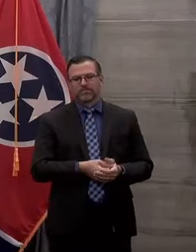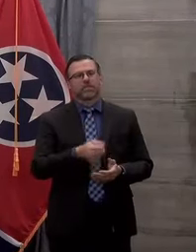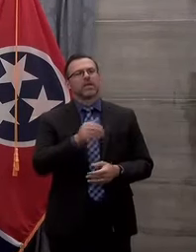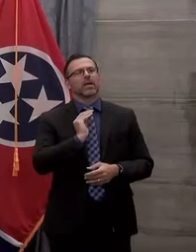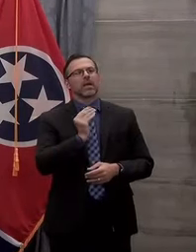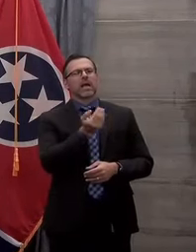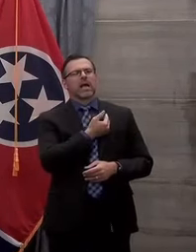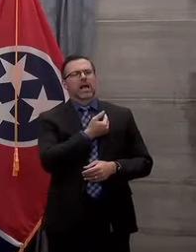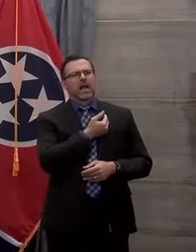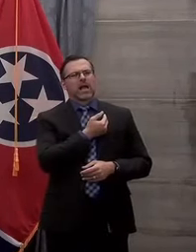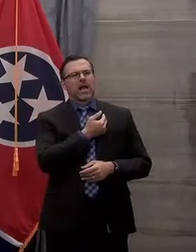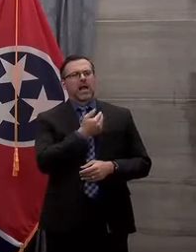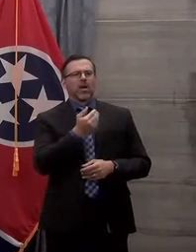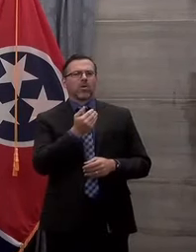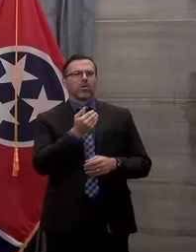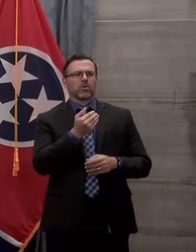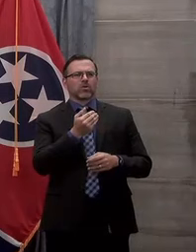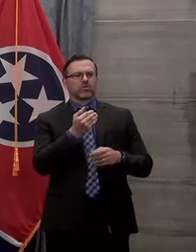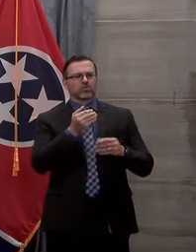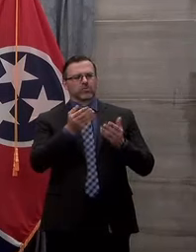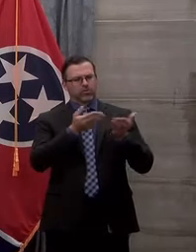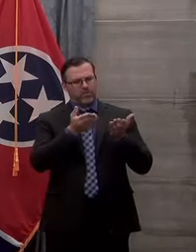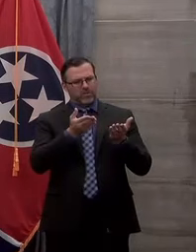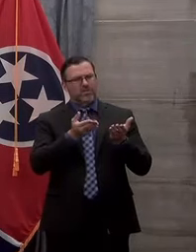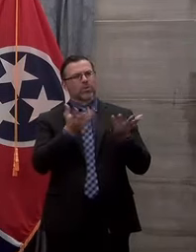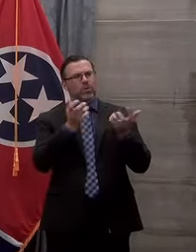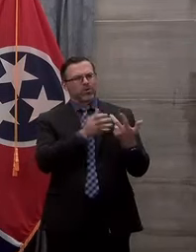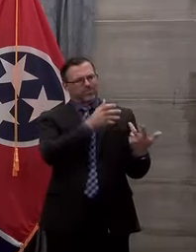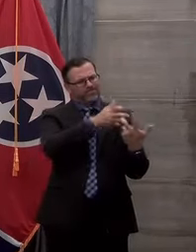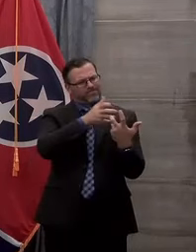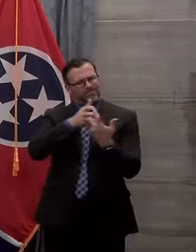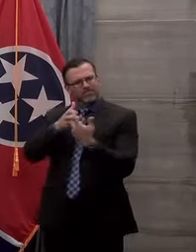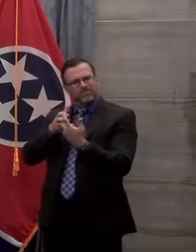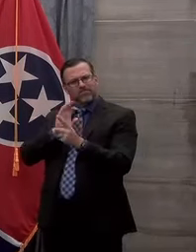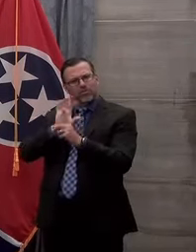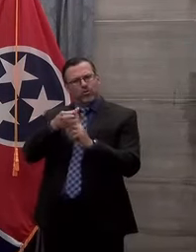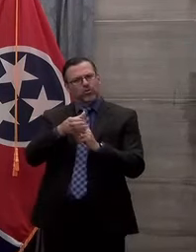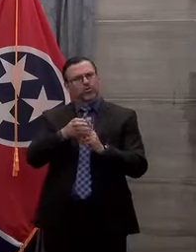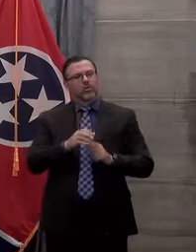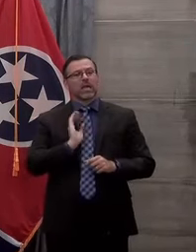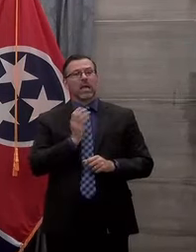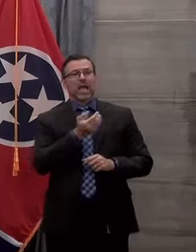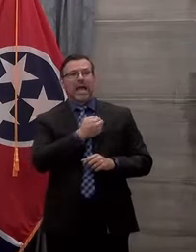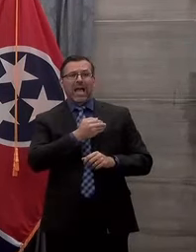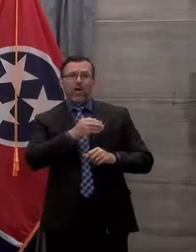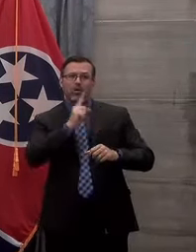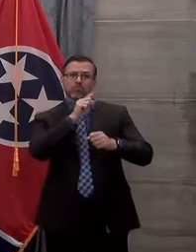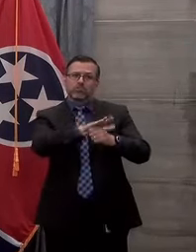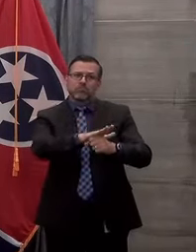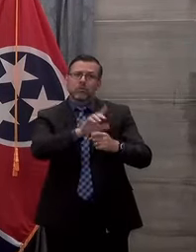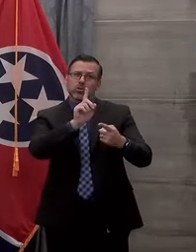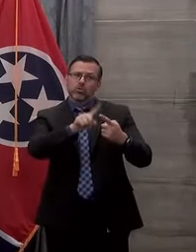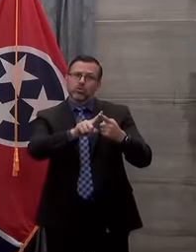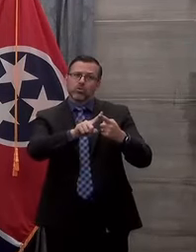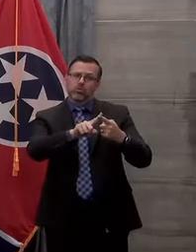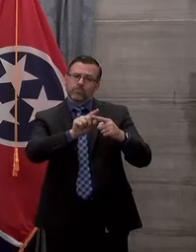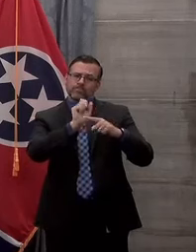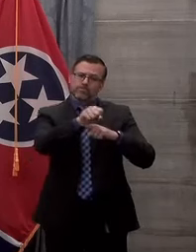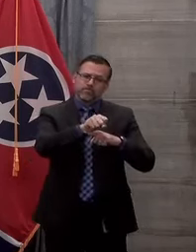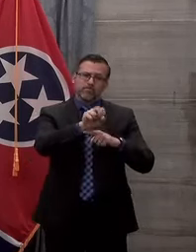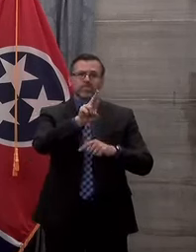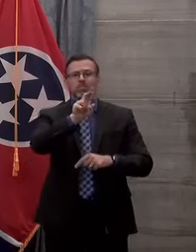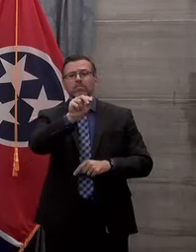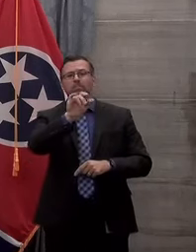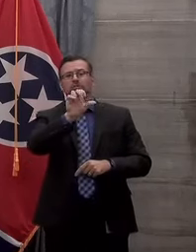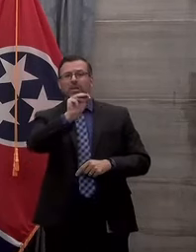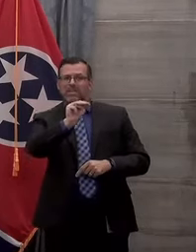in culturally appropriate manner. And our commitment to confronting racism and eliminating disparities is not just